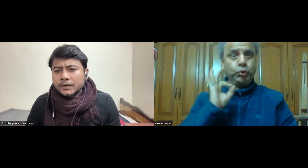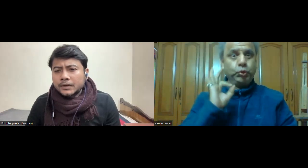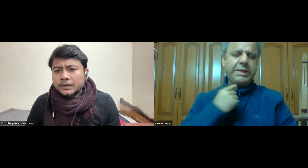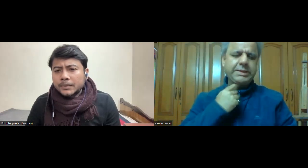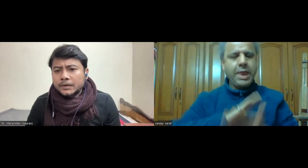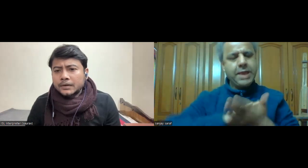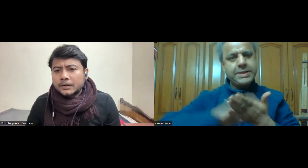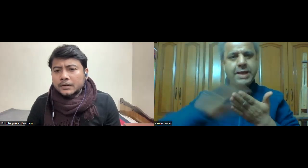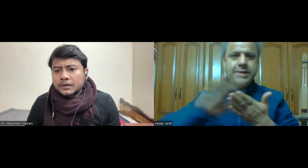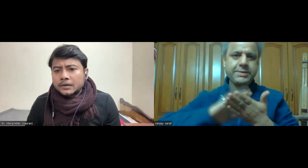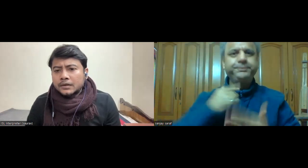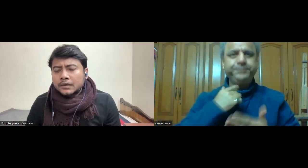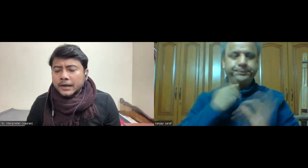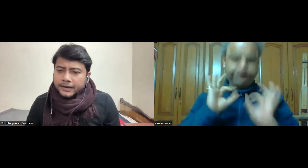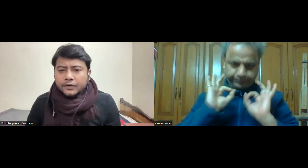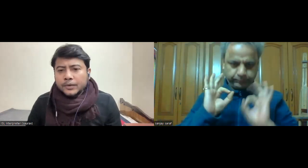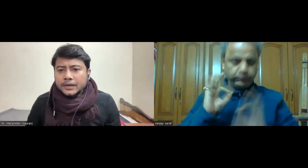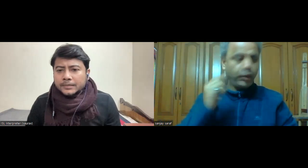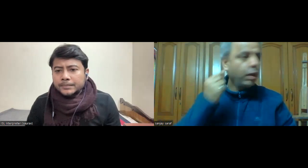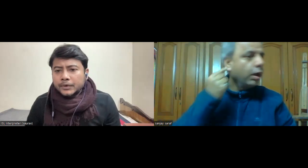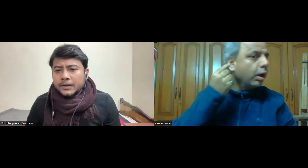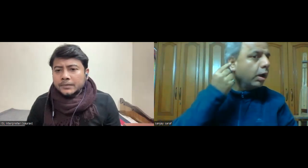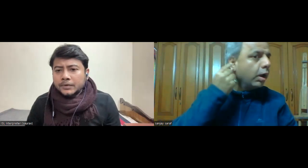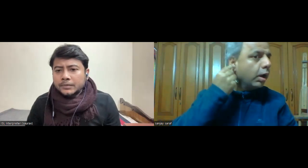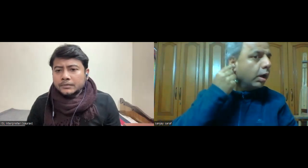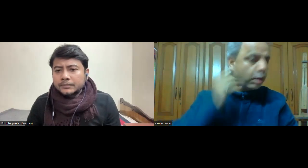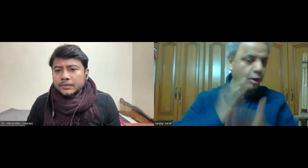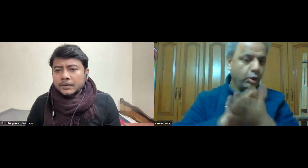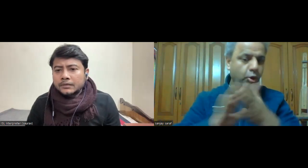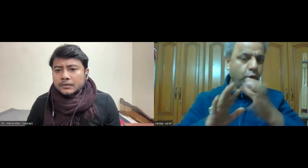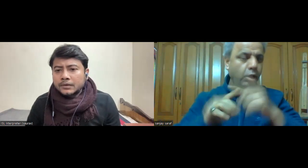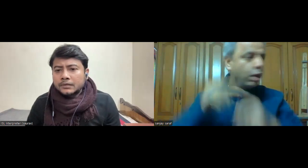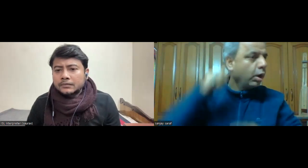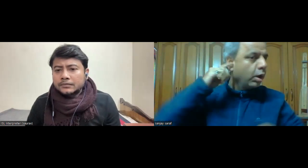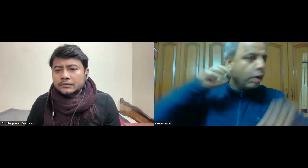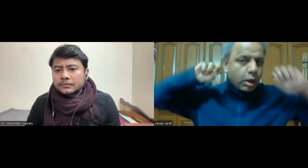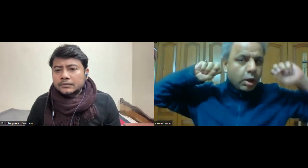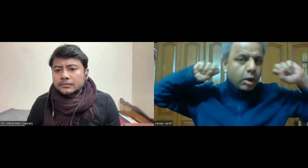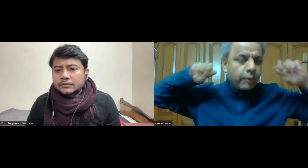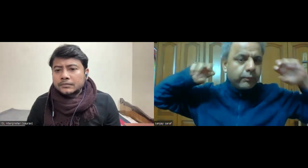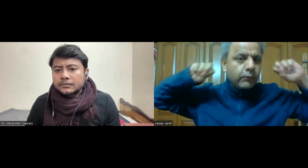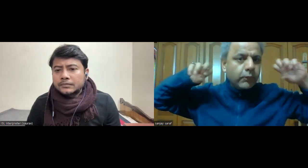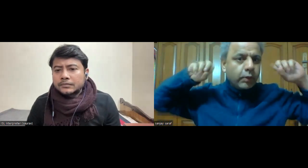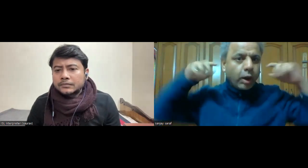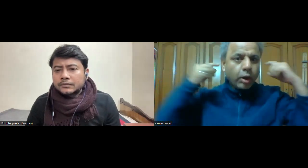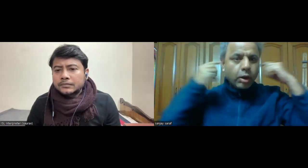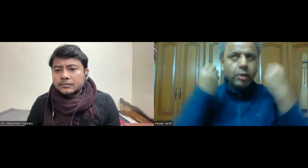hour, I think. But I try to do it as purely as possible. But uh,